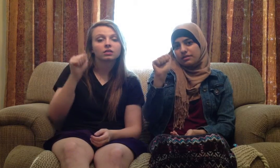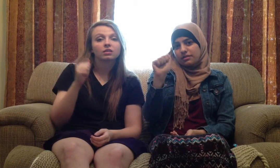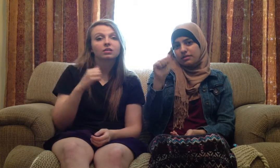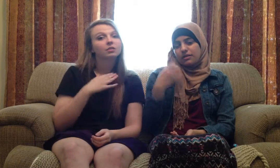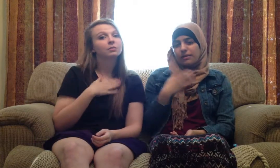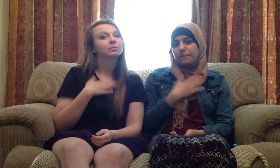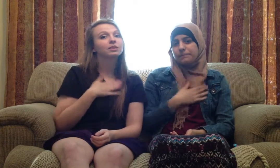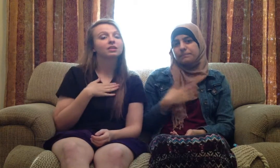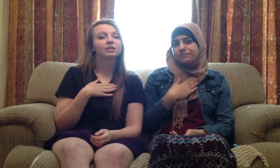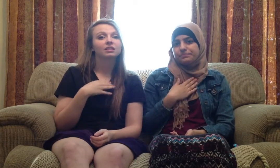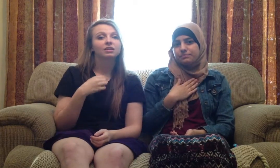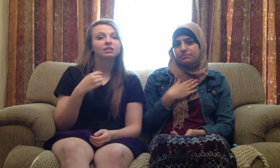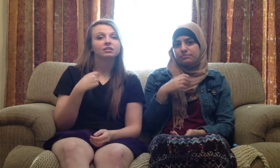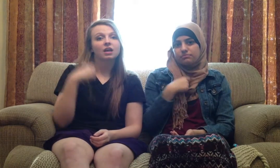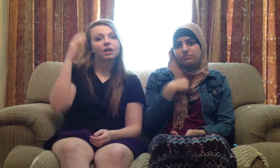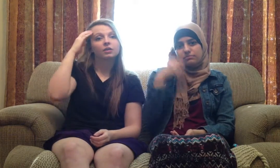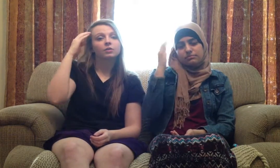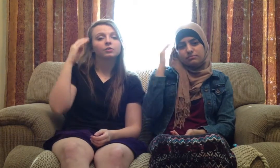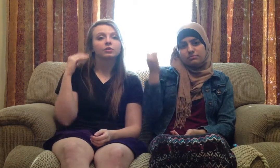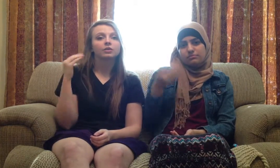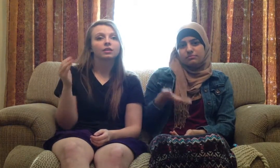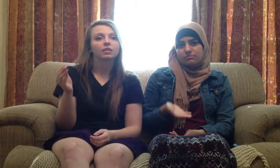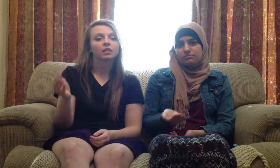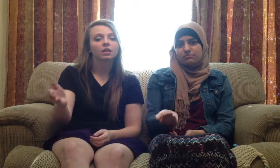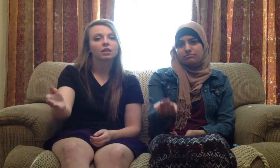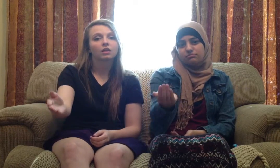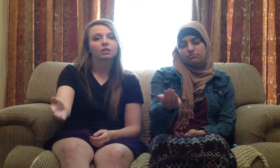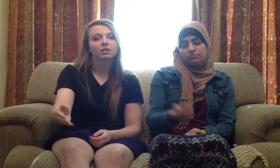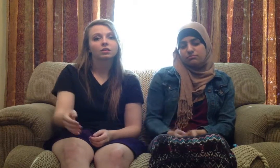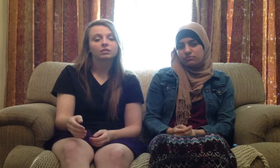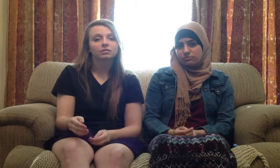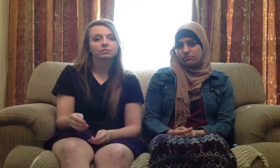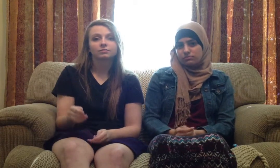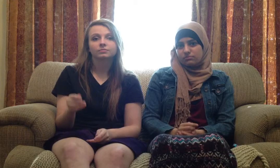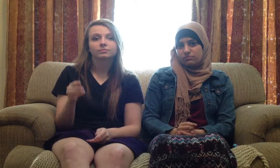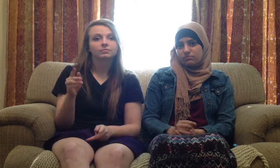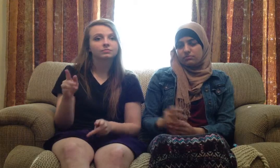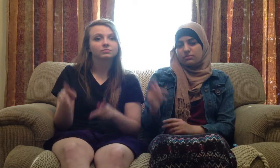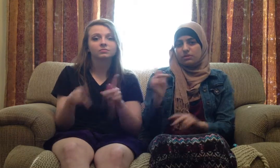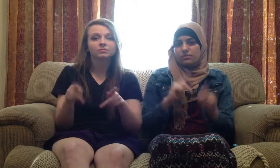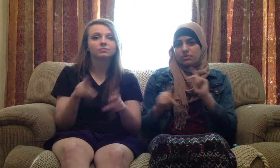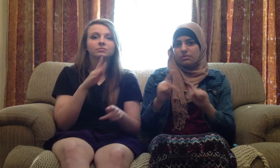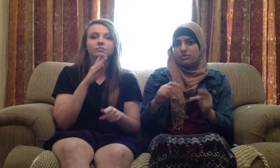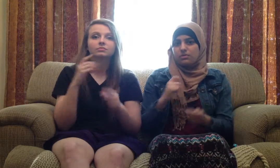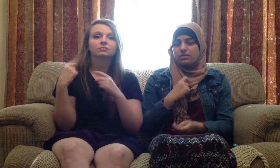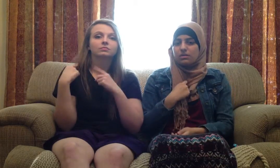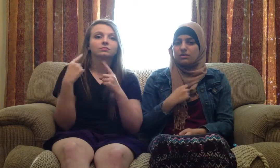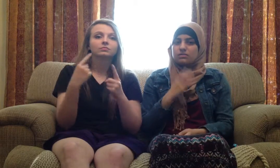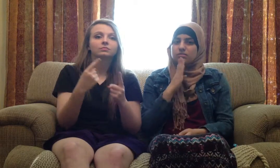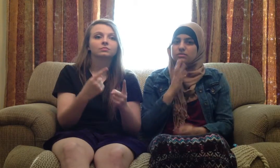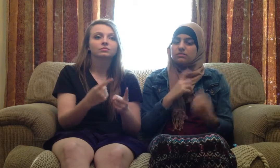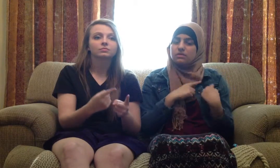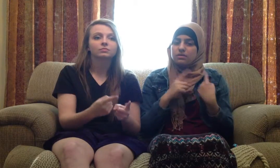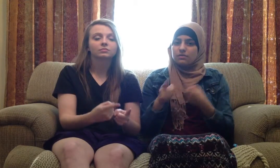Elsa, please, I know you're in there. People are asking where you've been.